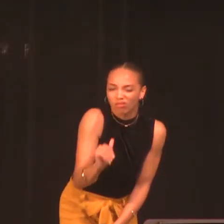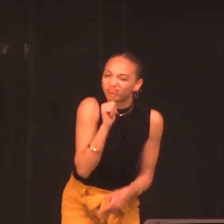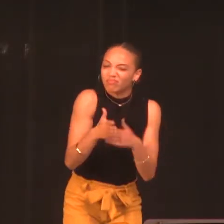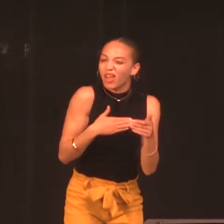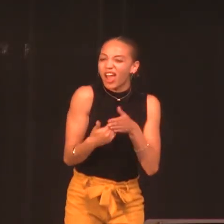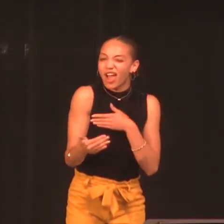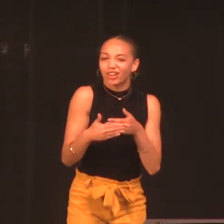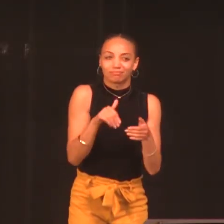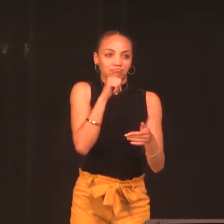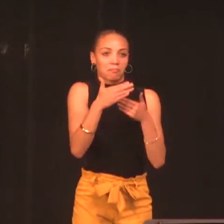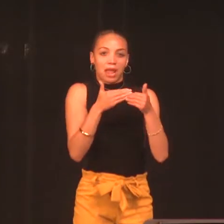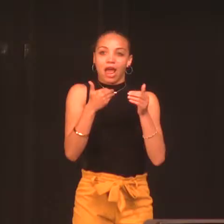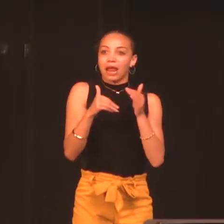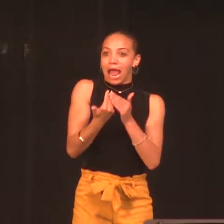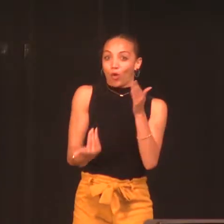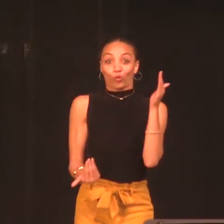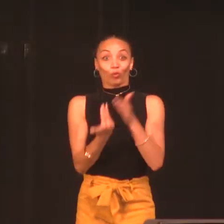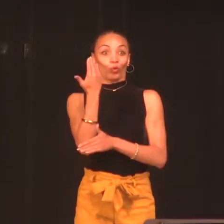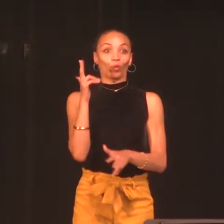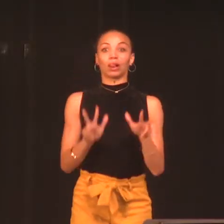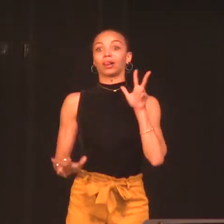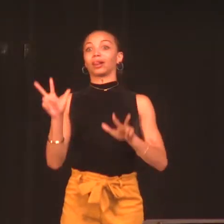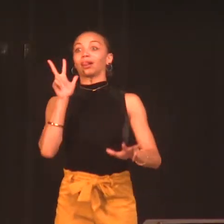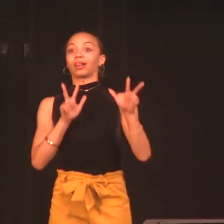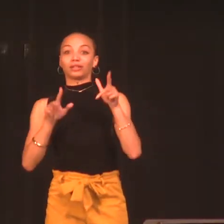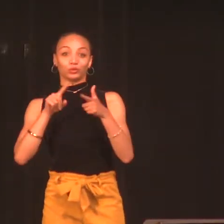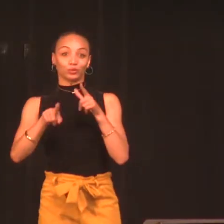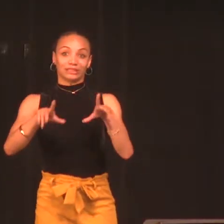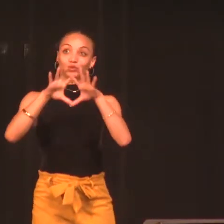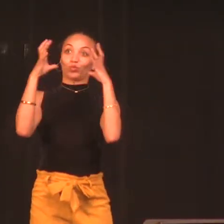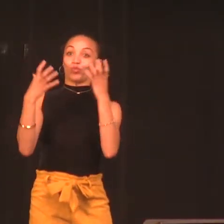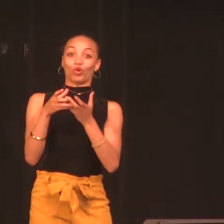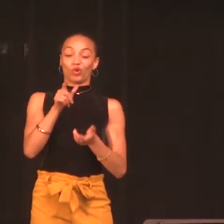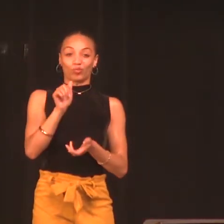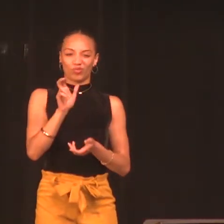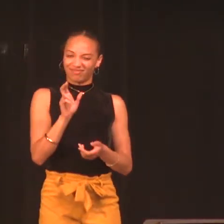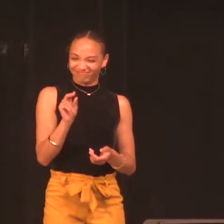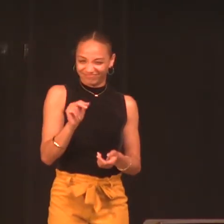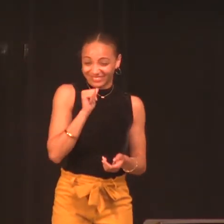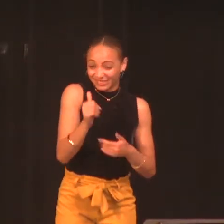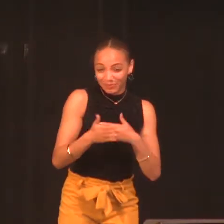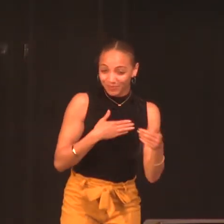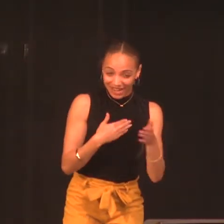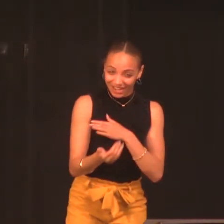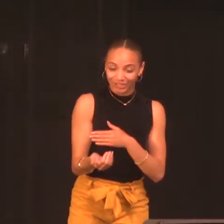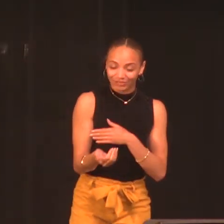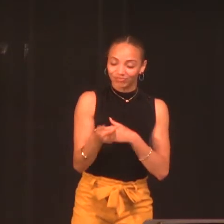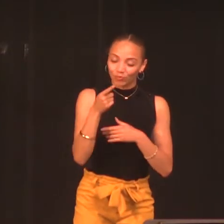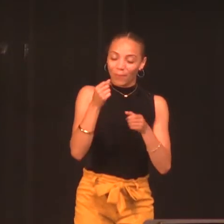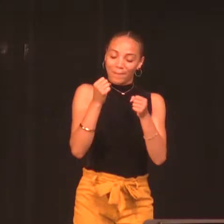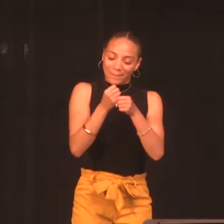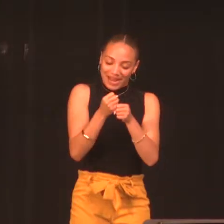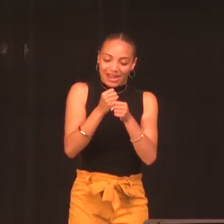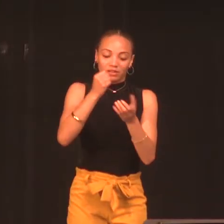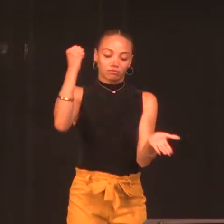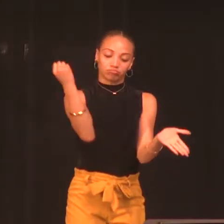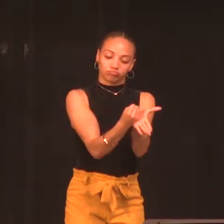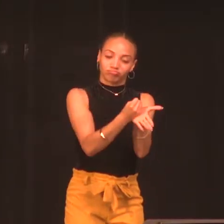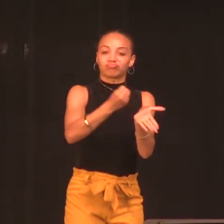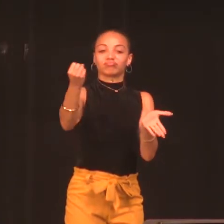and correct me. It doesn't matter how small or otherwise you are, there are always going to be awkward moments in this world, and it doesn't matter.